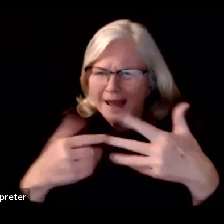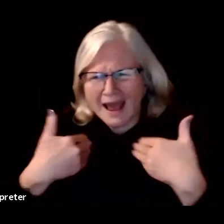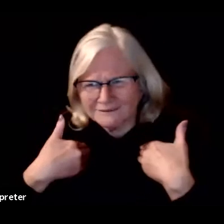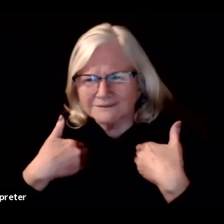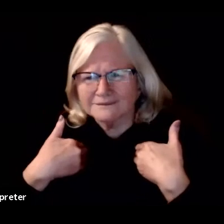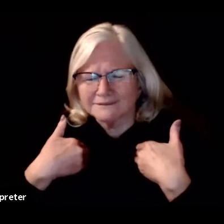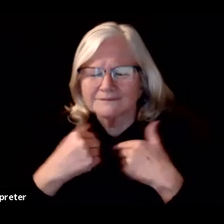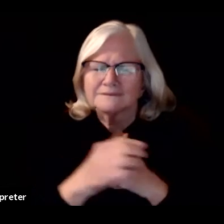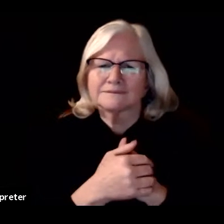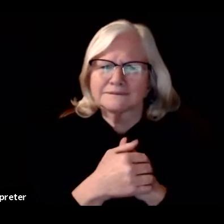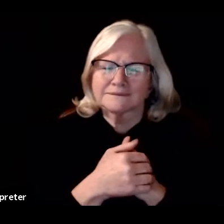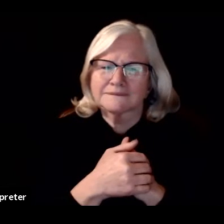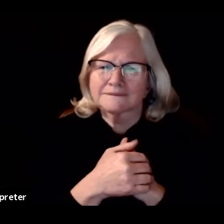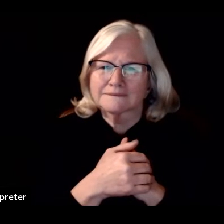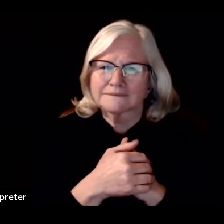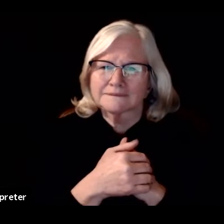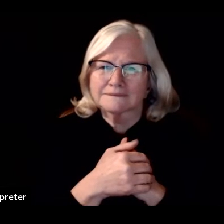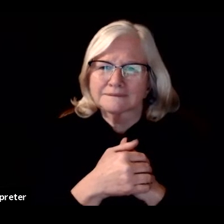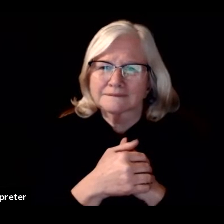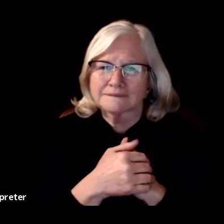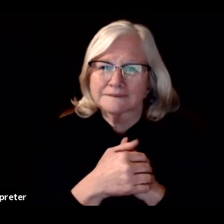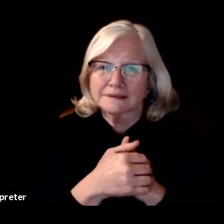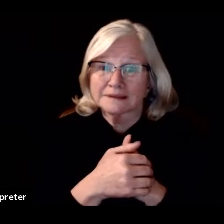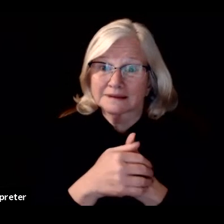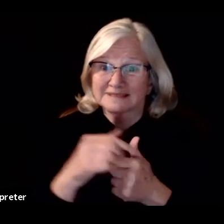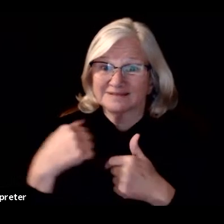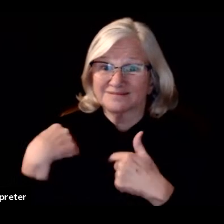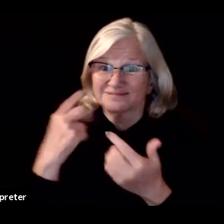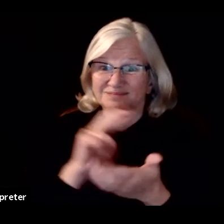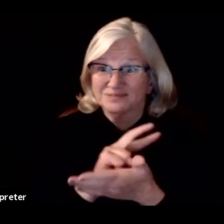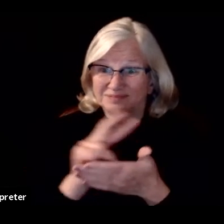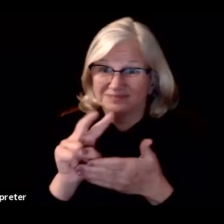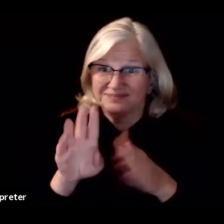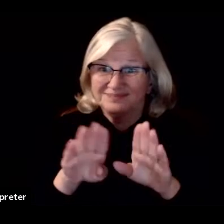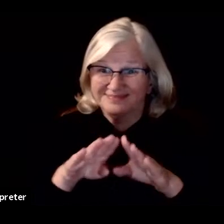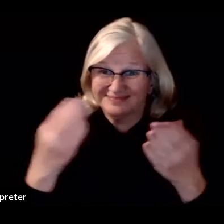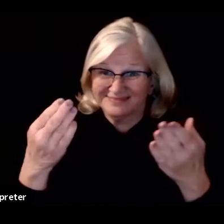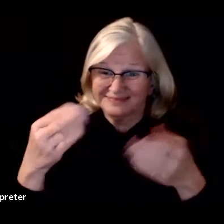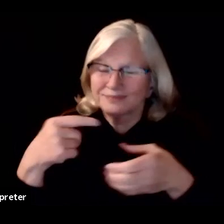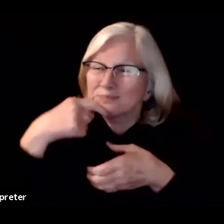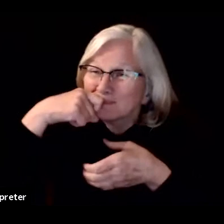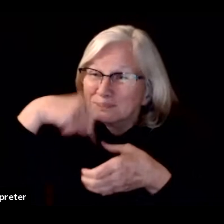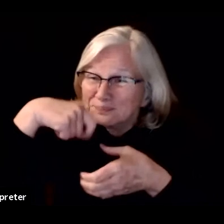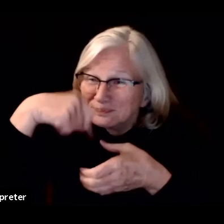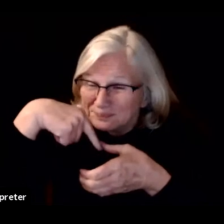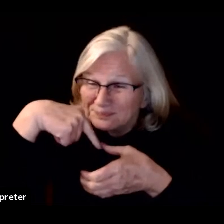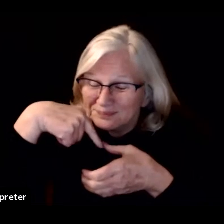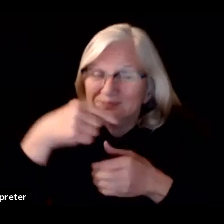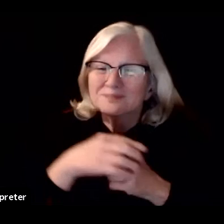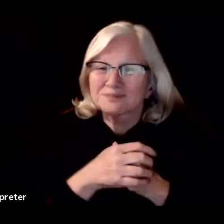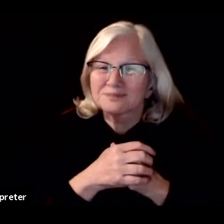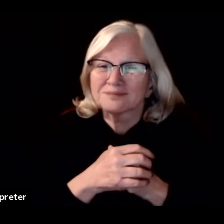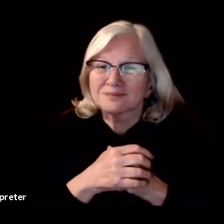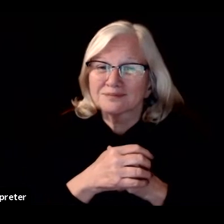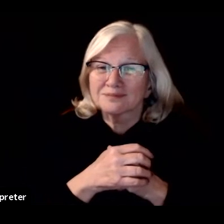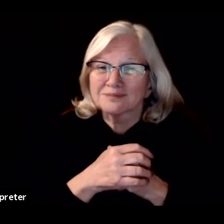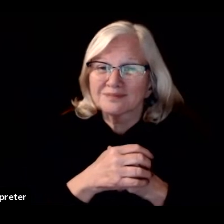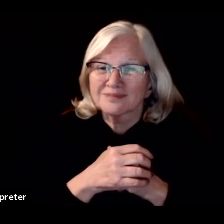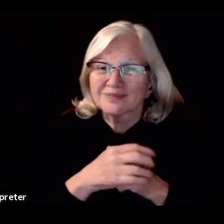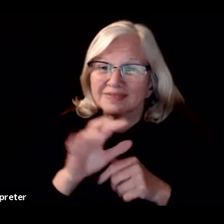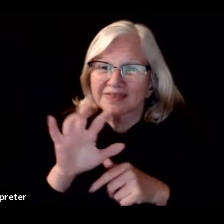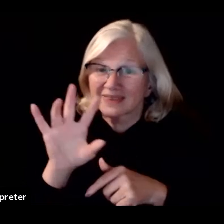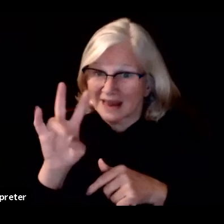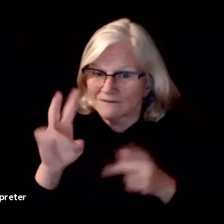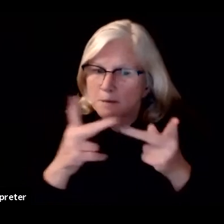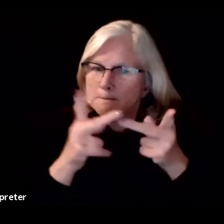across the state. The first one was opened in Duluth on September 23rd. Since then, we've added 4 more sites in Greater Minnesota,